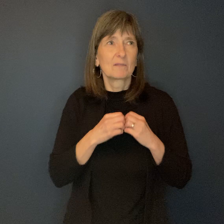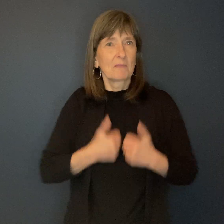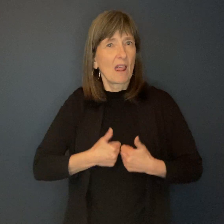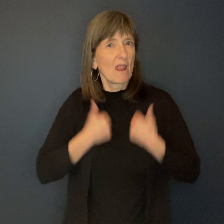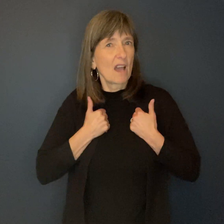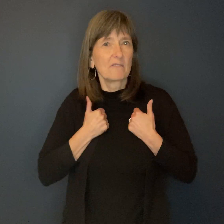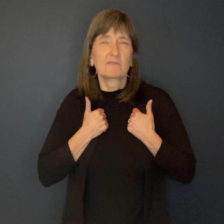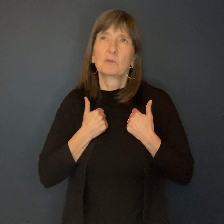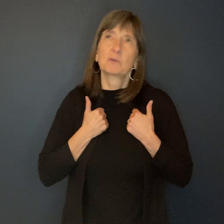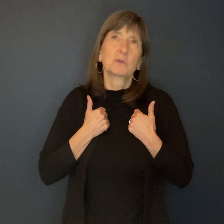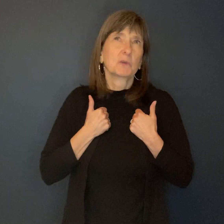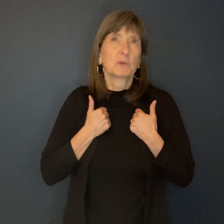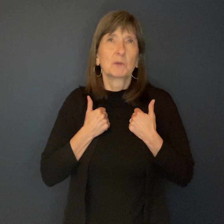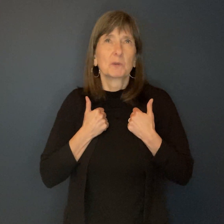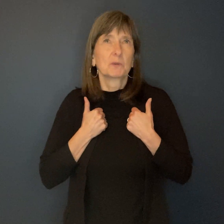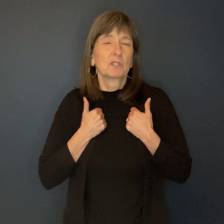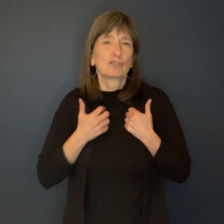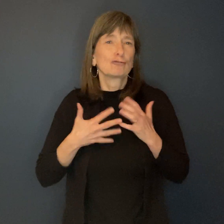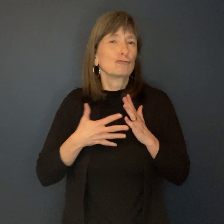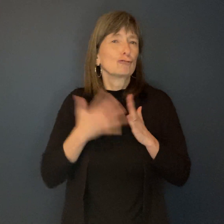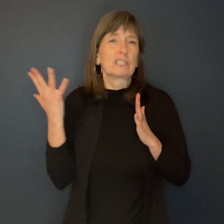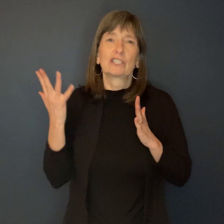not trade. Kind of like